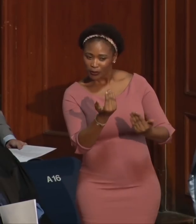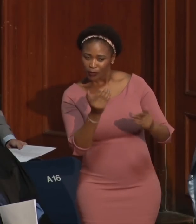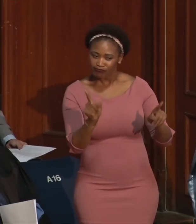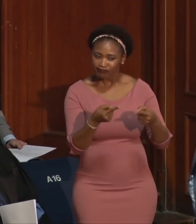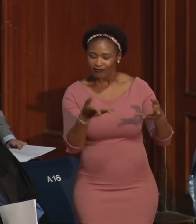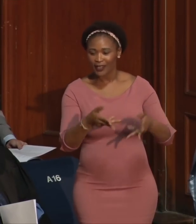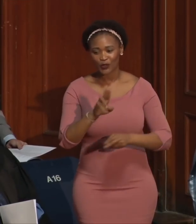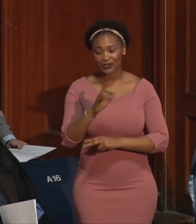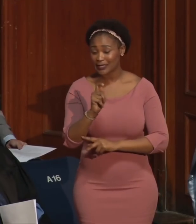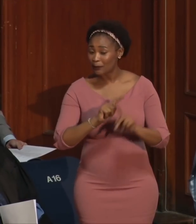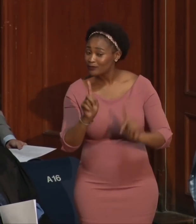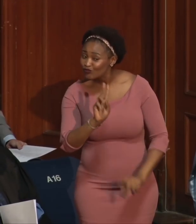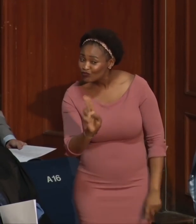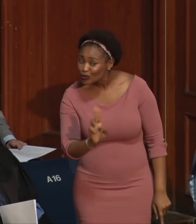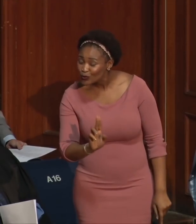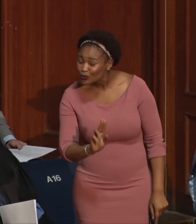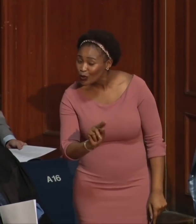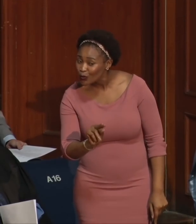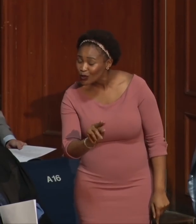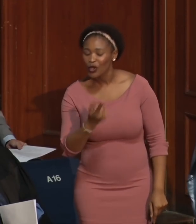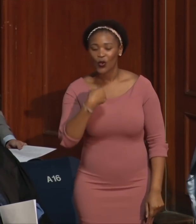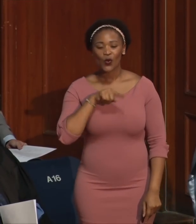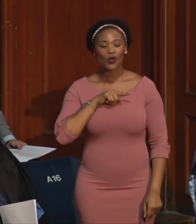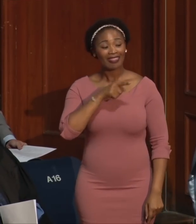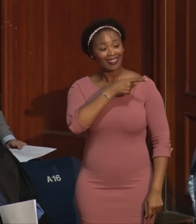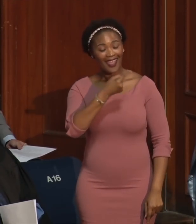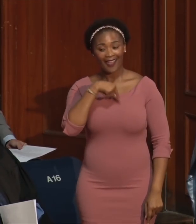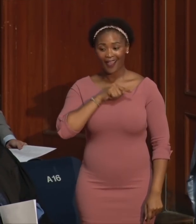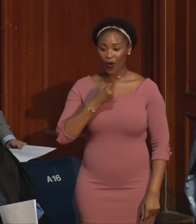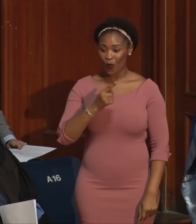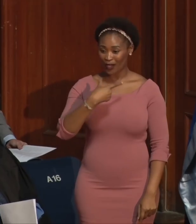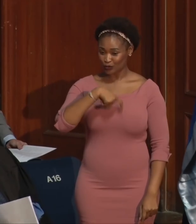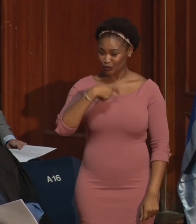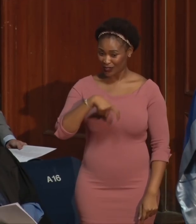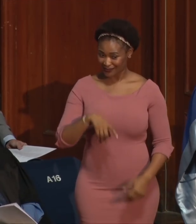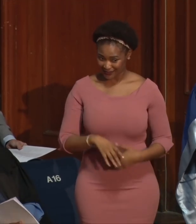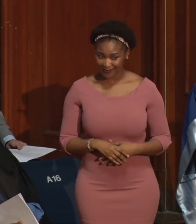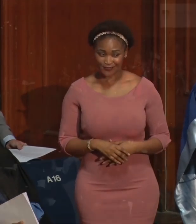UCT, but no, they are our students.